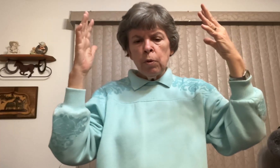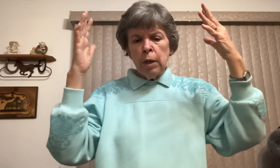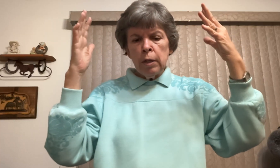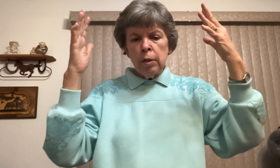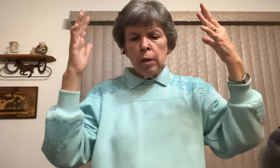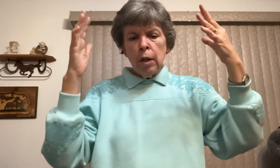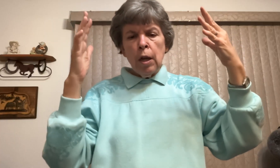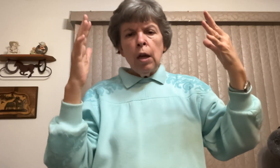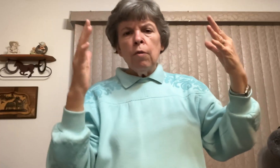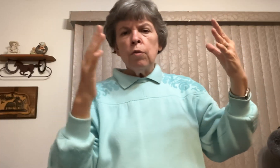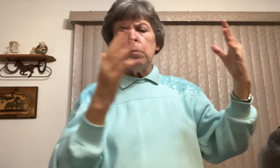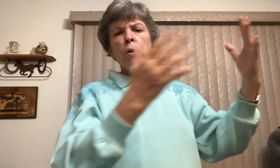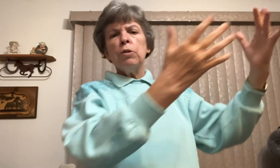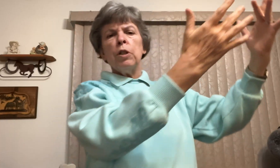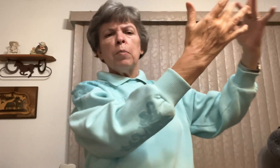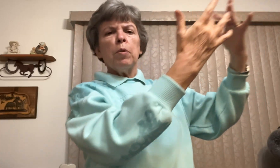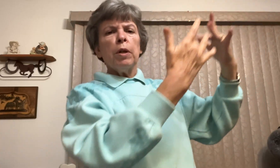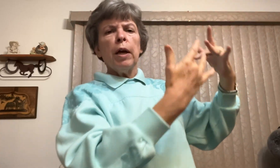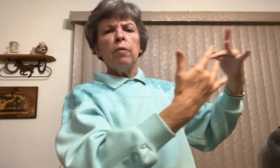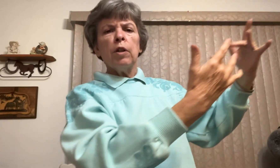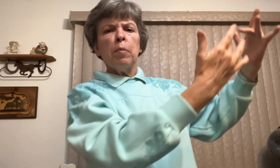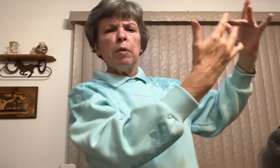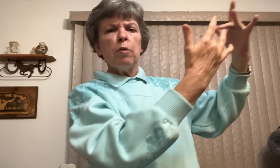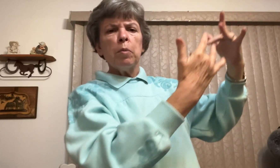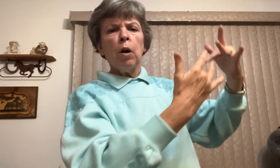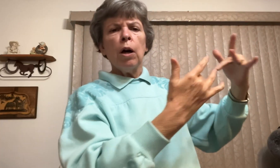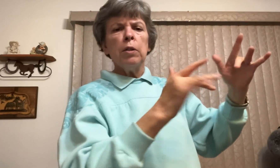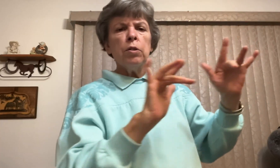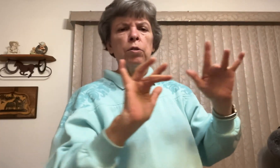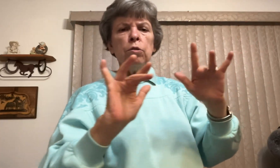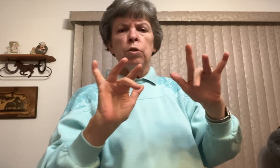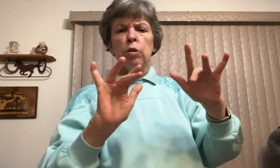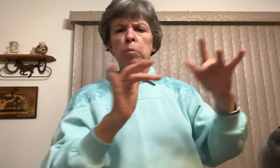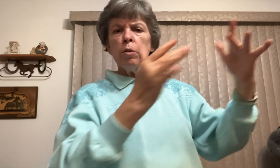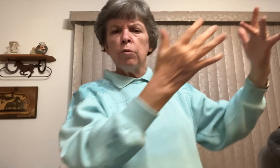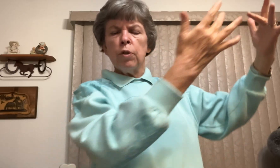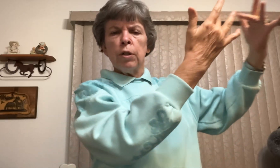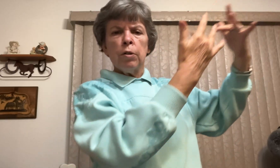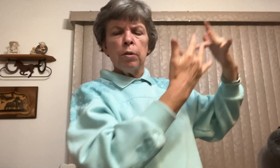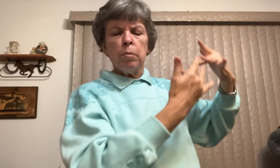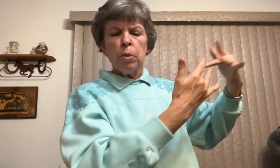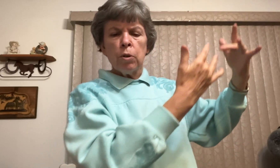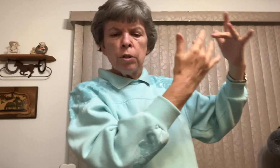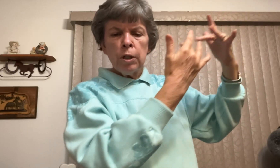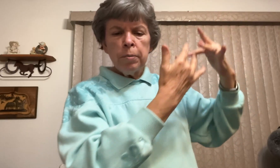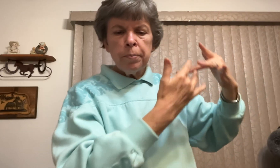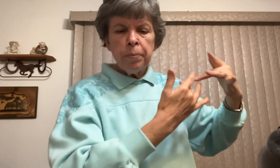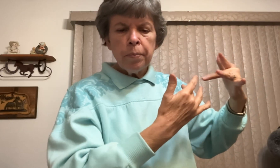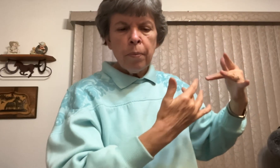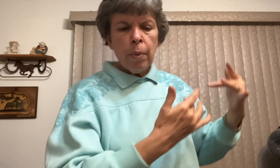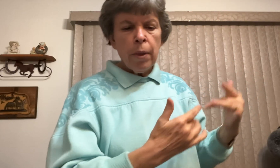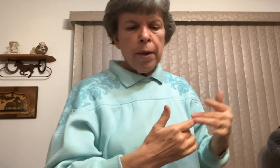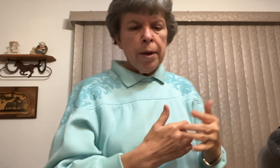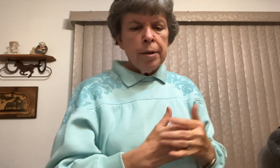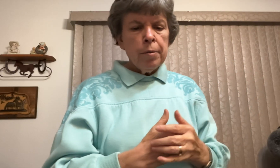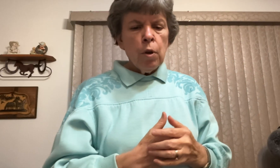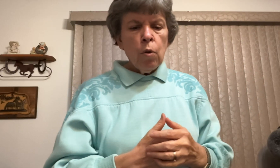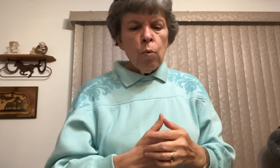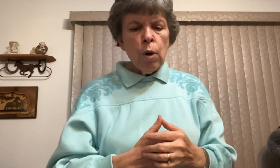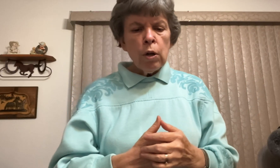Great. For mercy, I'm going to have it coming from God. This is using your middle finger, mercy. What